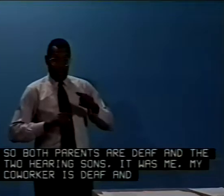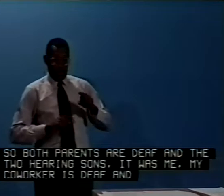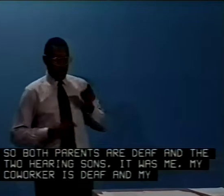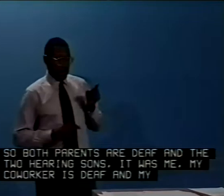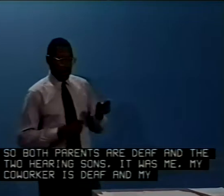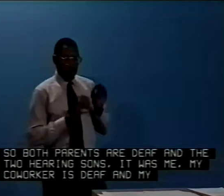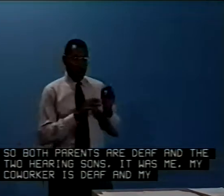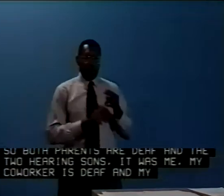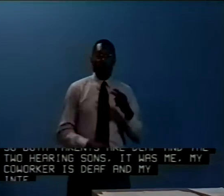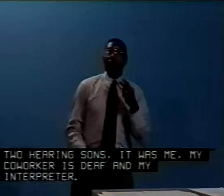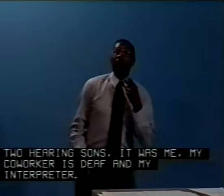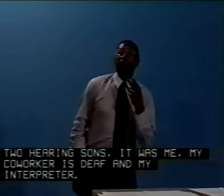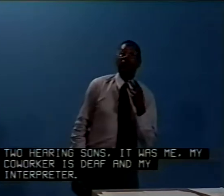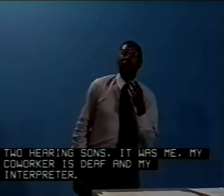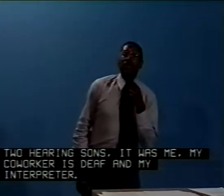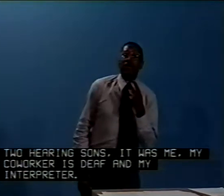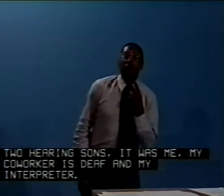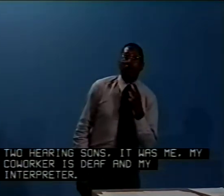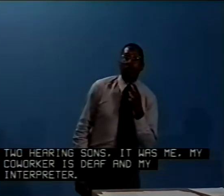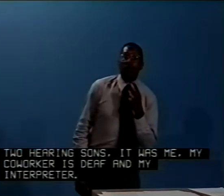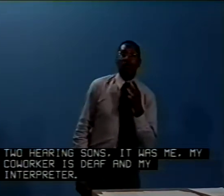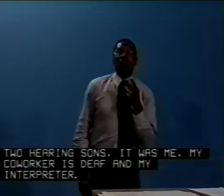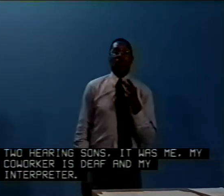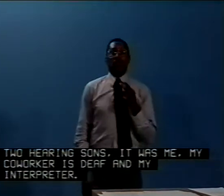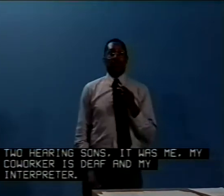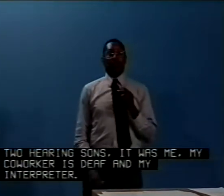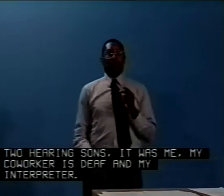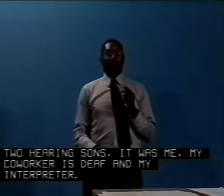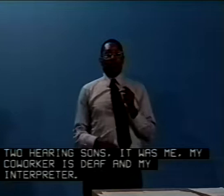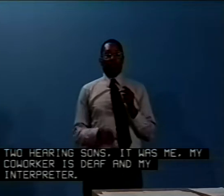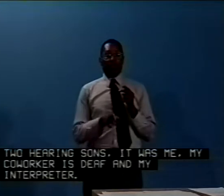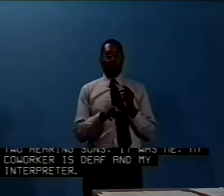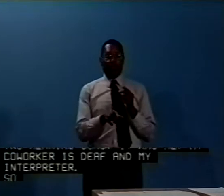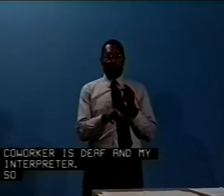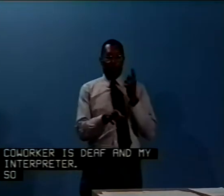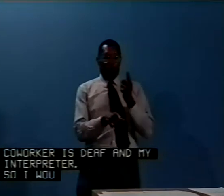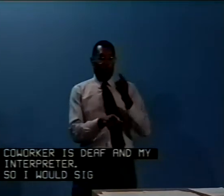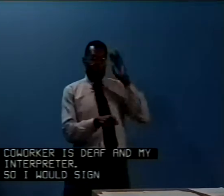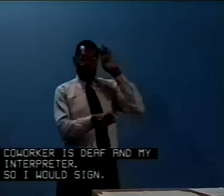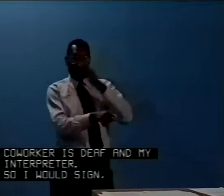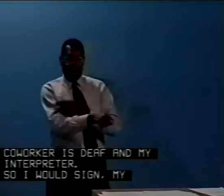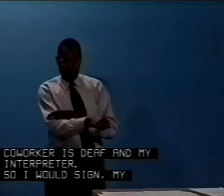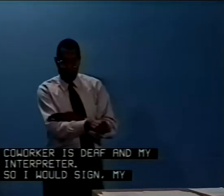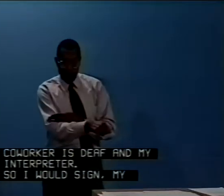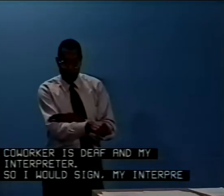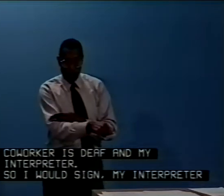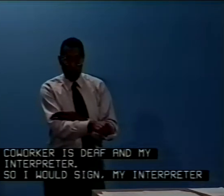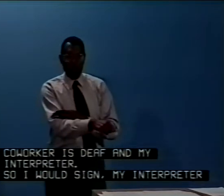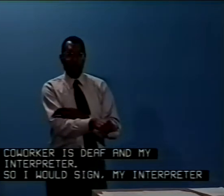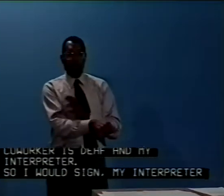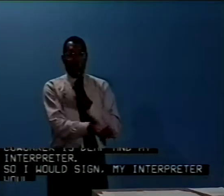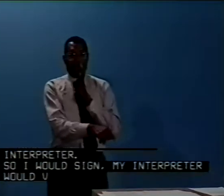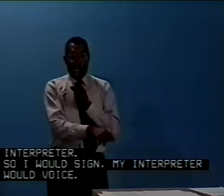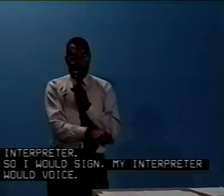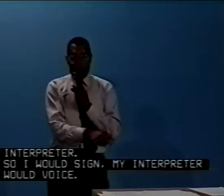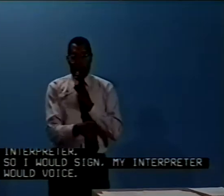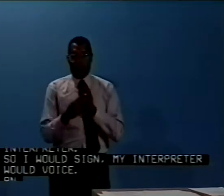So I would sign, my interpreter would voice, and the one son